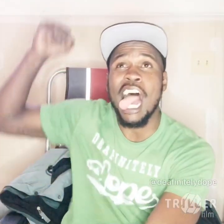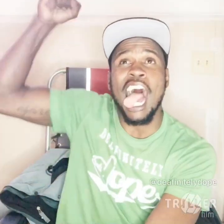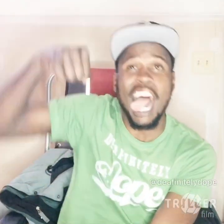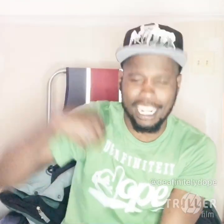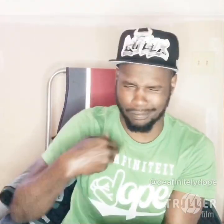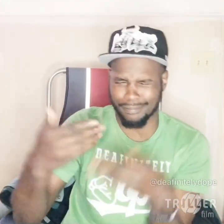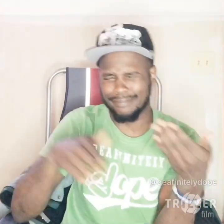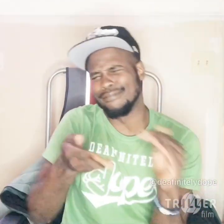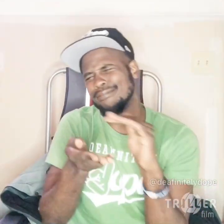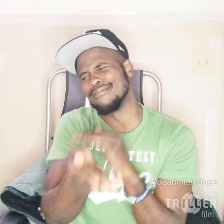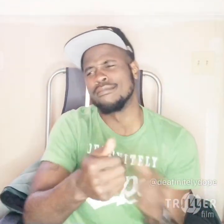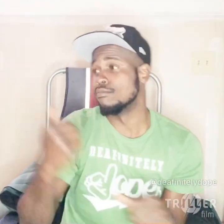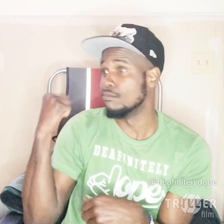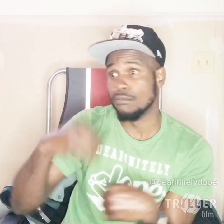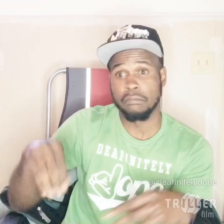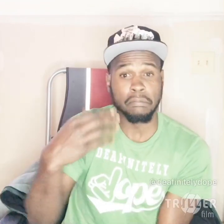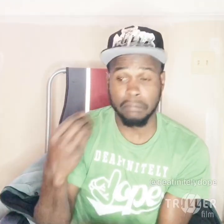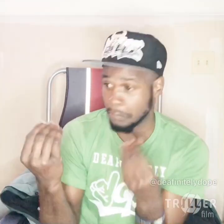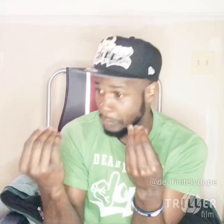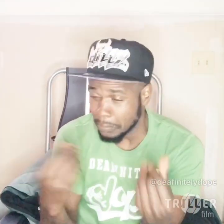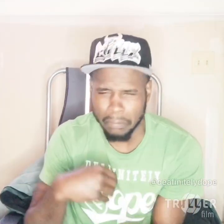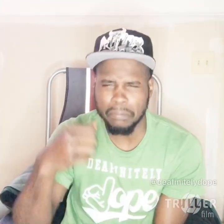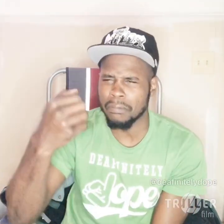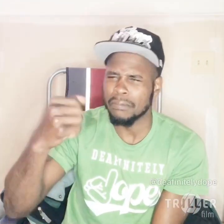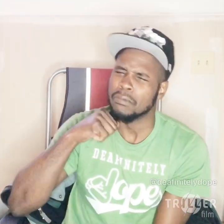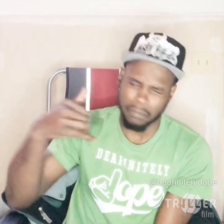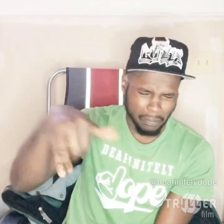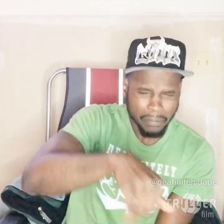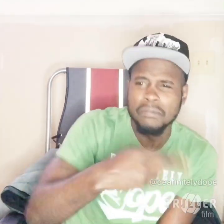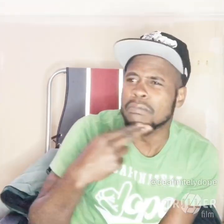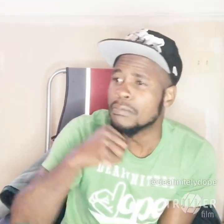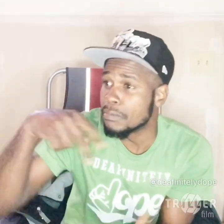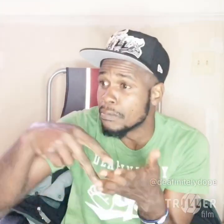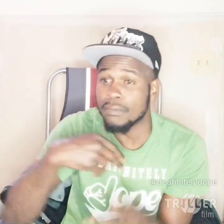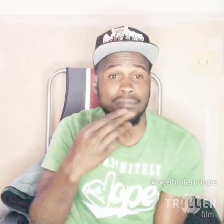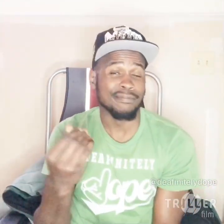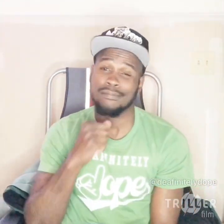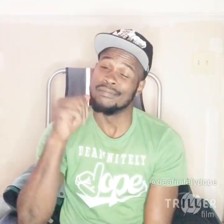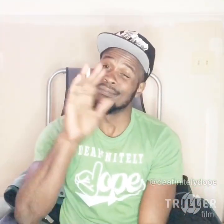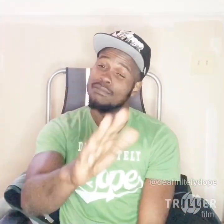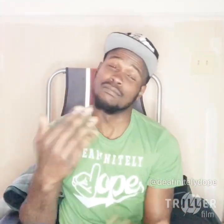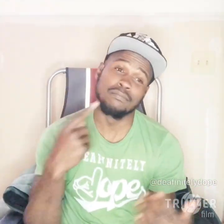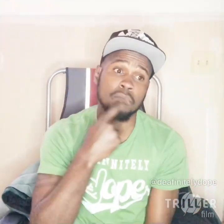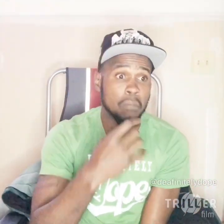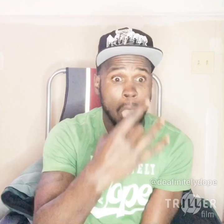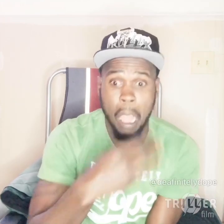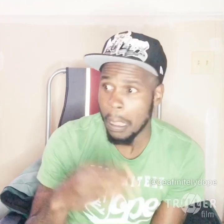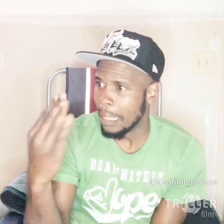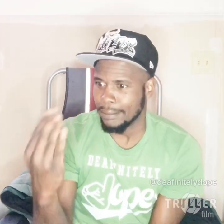tag. I think it's in the land where the lake made of sand and the milk don't pour and the honey don't dance and the money ain't yours. That's the red pill. Got a blue and a handful of